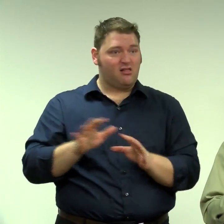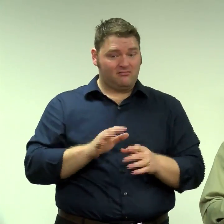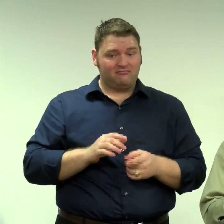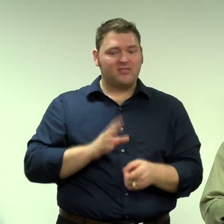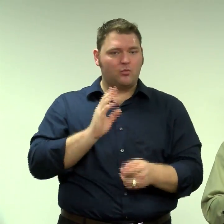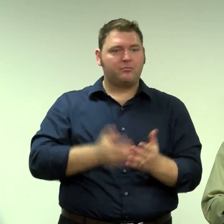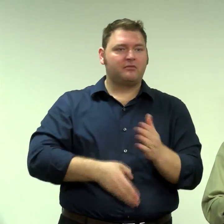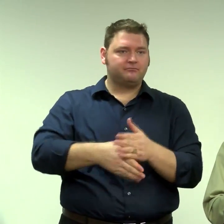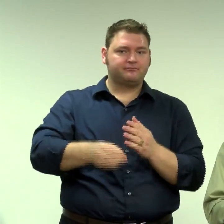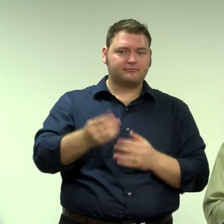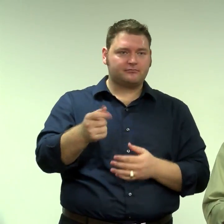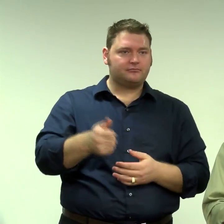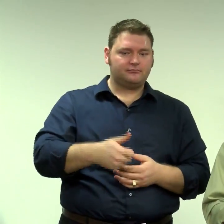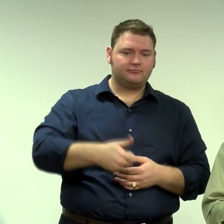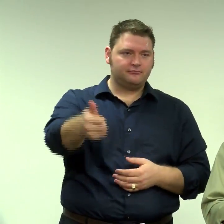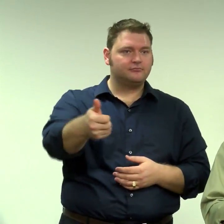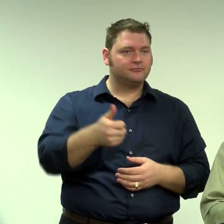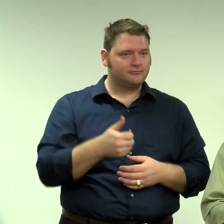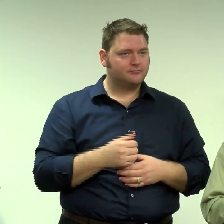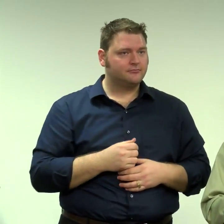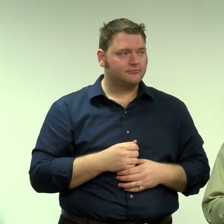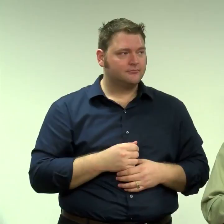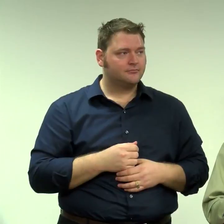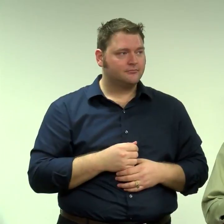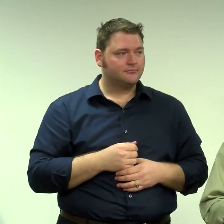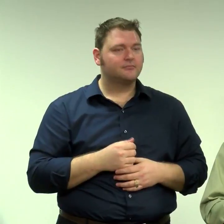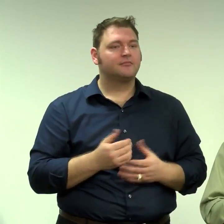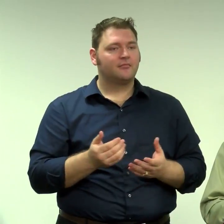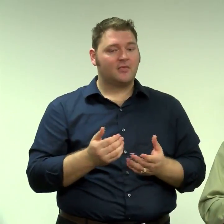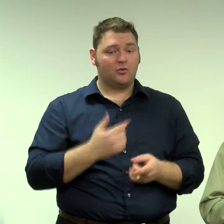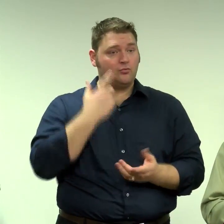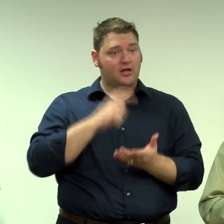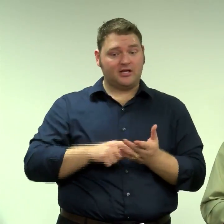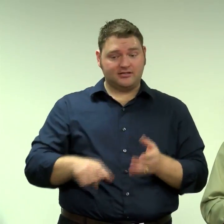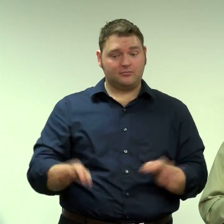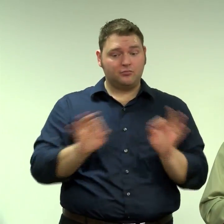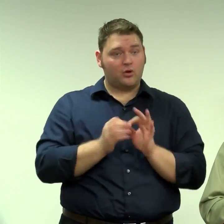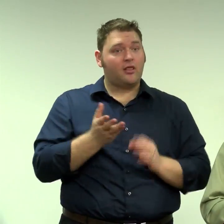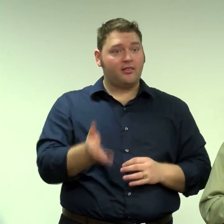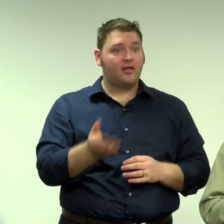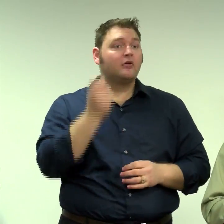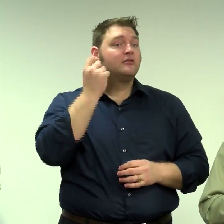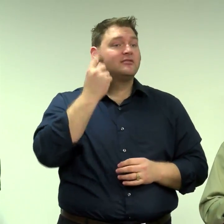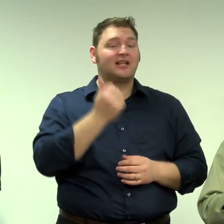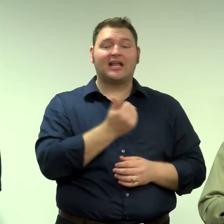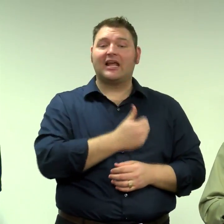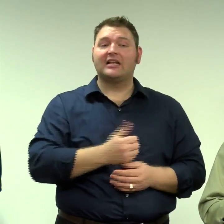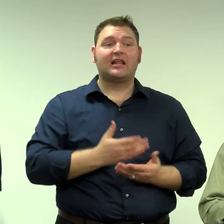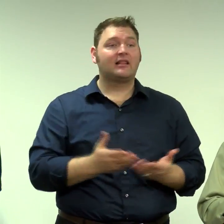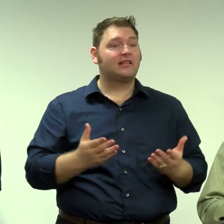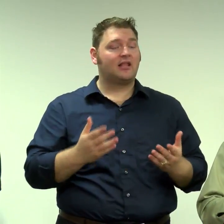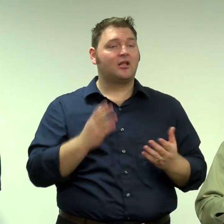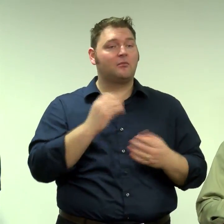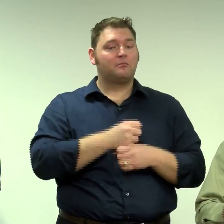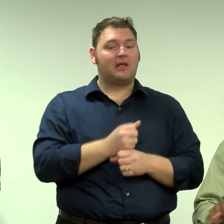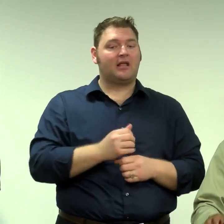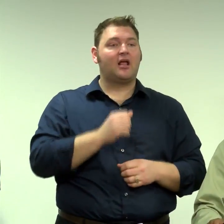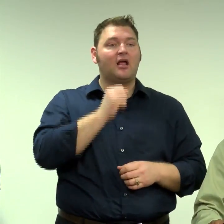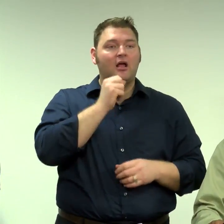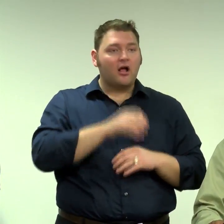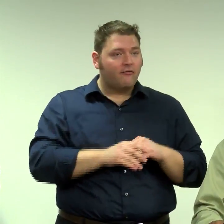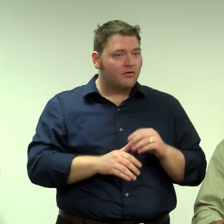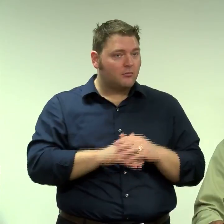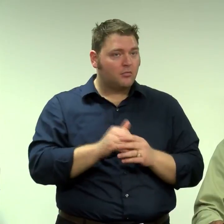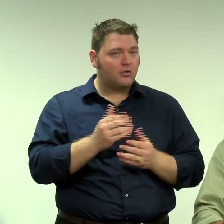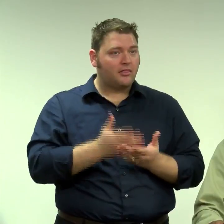recognize the importance and the reason they're there, but if there's anything that makes it even uncomfortable in terms of any sort of